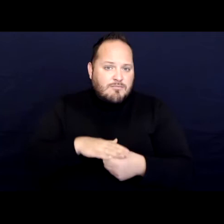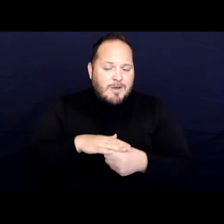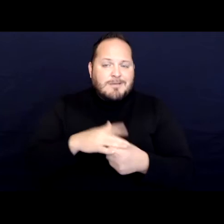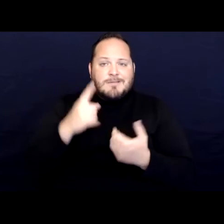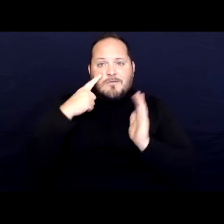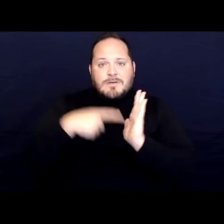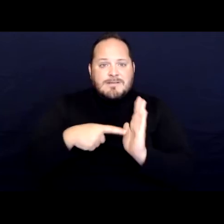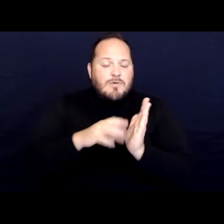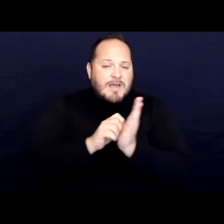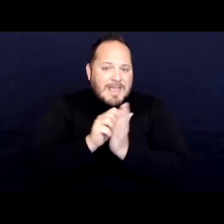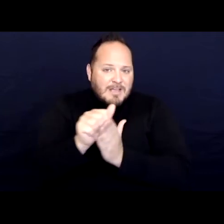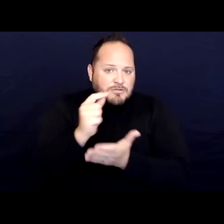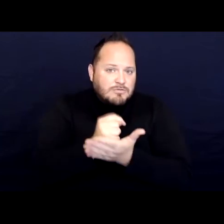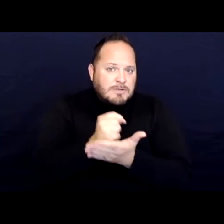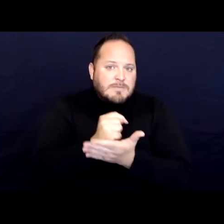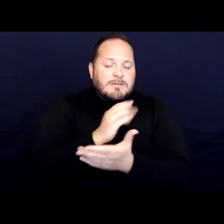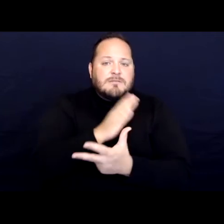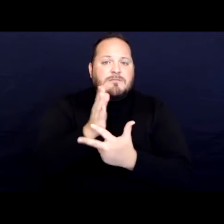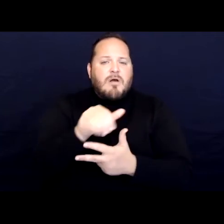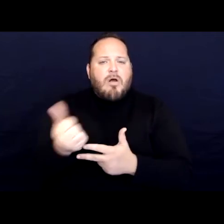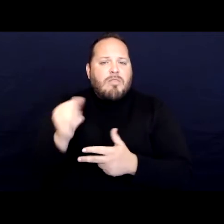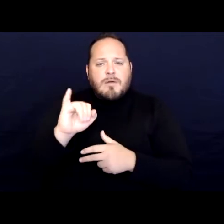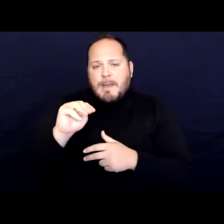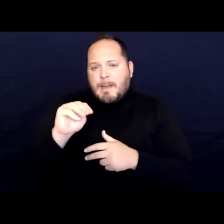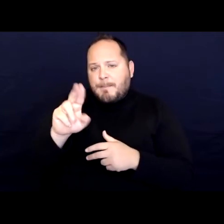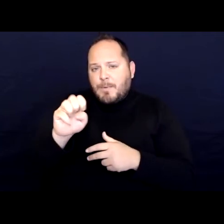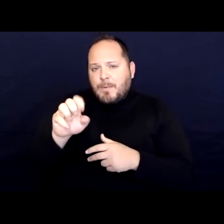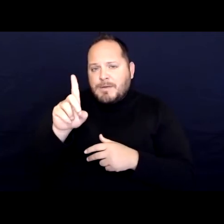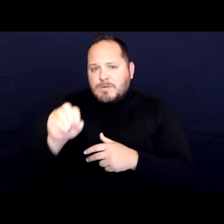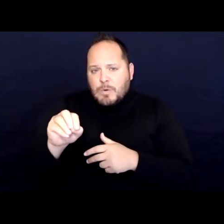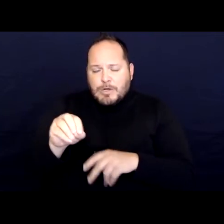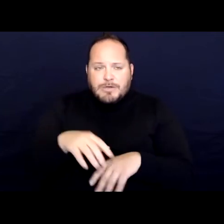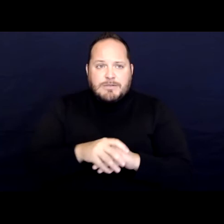treatment, other immune disorders. Those folks